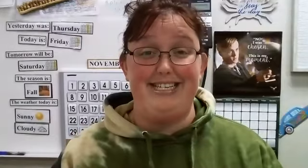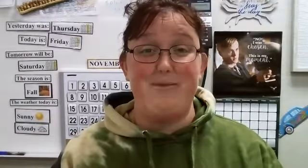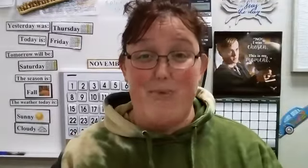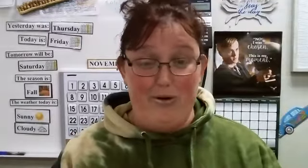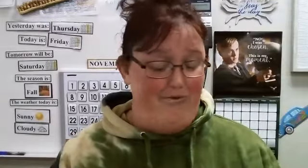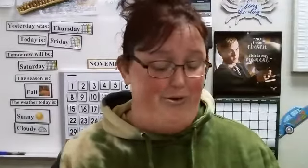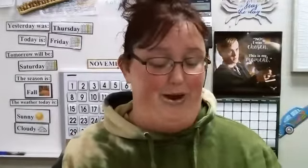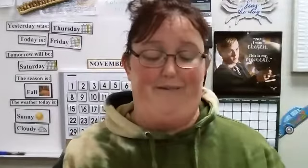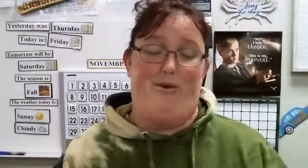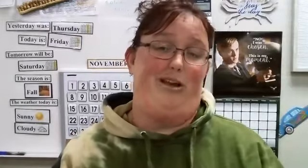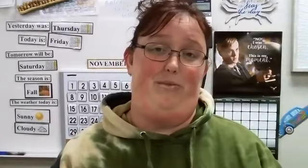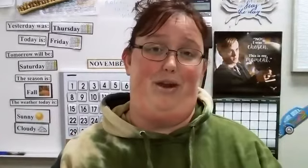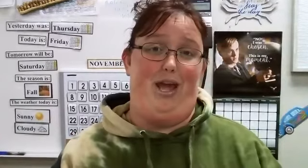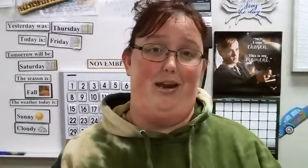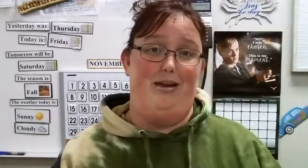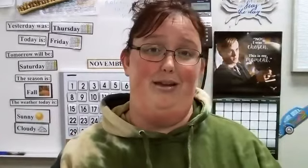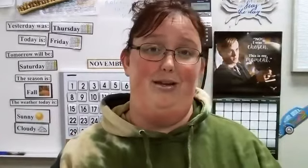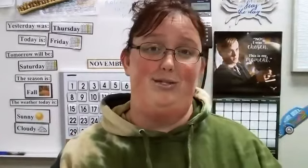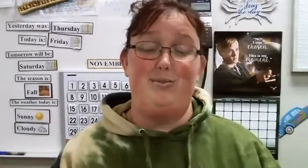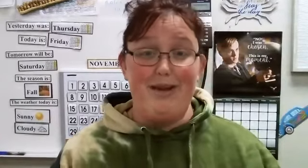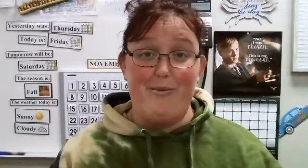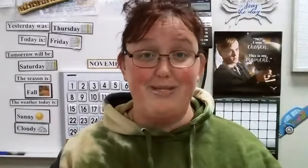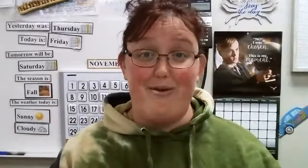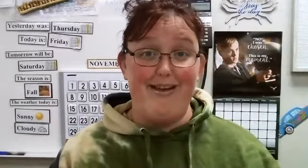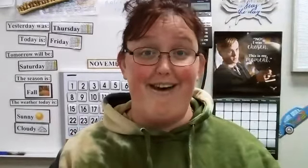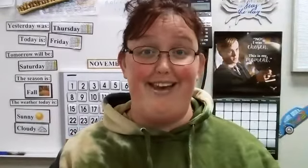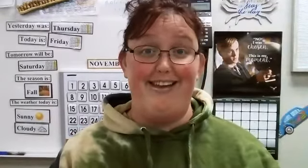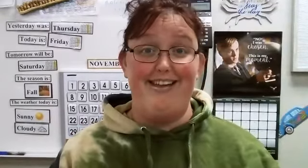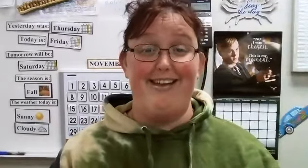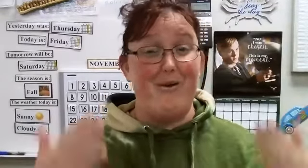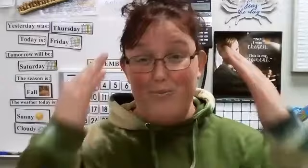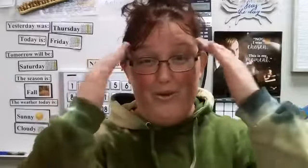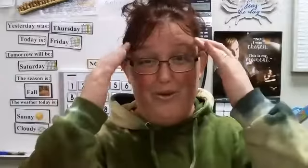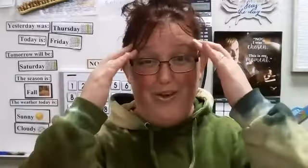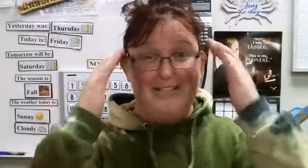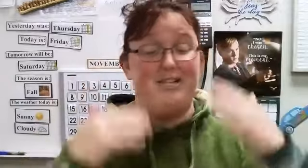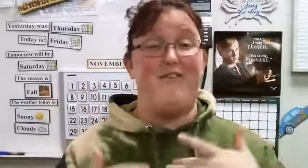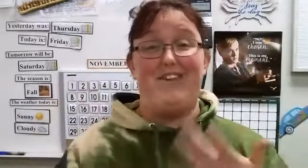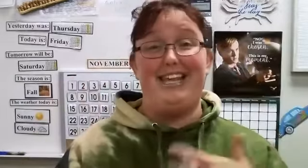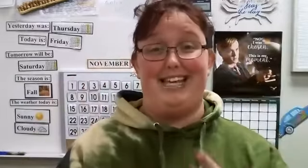It's important for you to have a way to communicate. So we know what's going on. And your thoughts and your